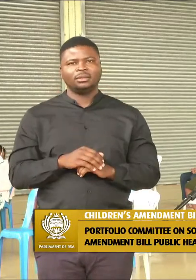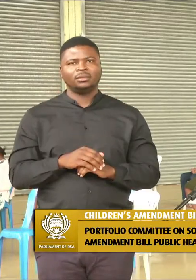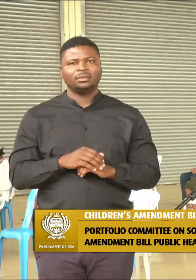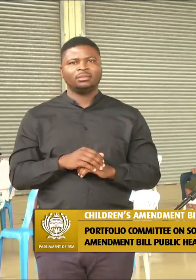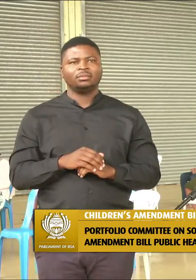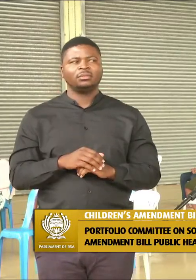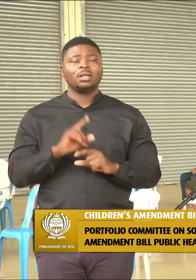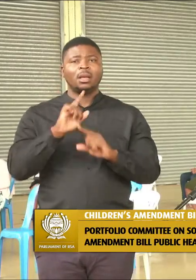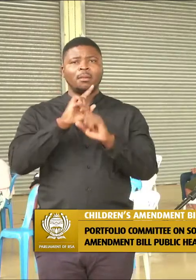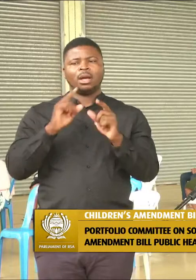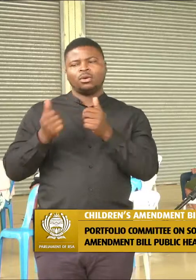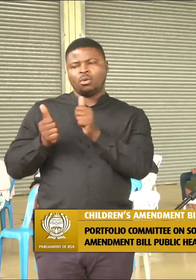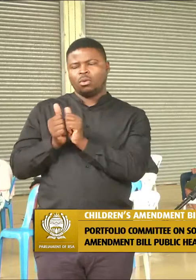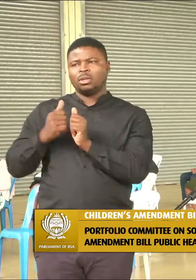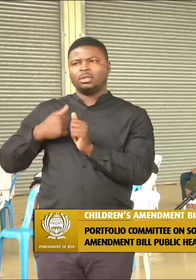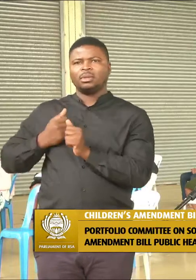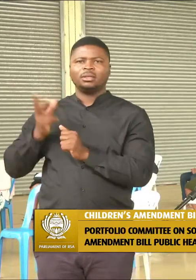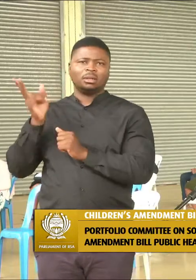from my colleagues.